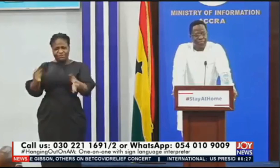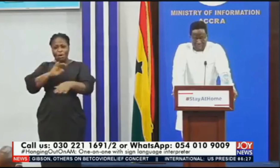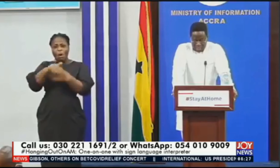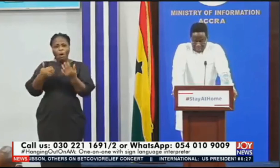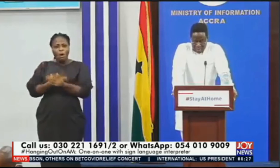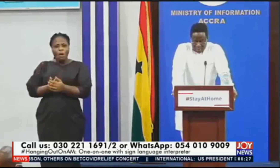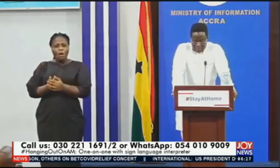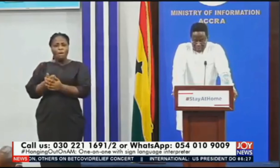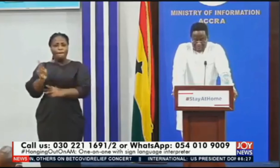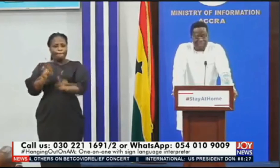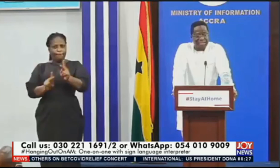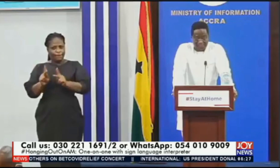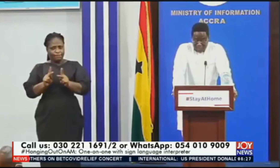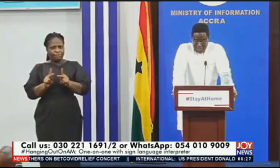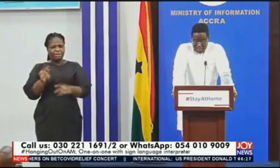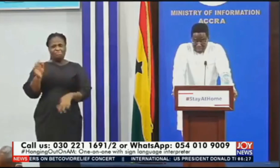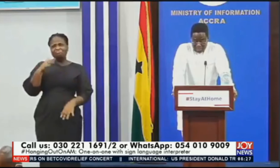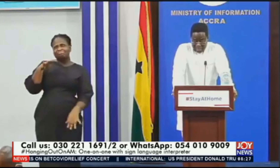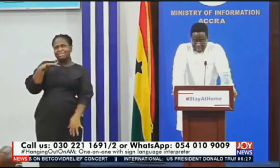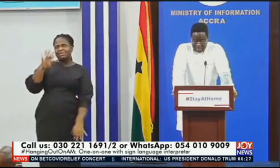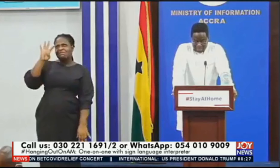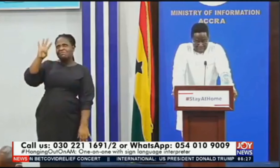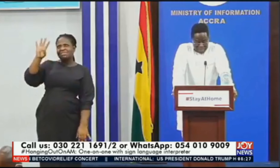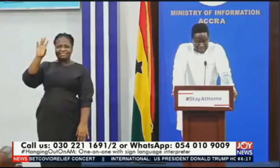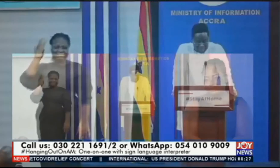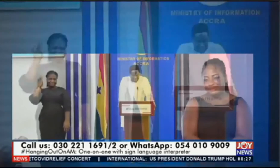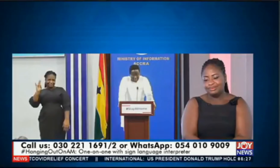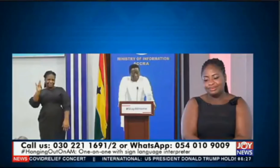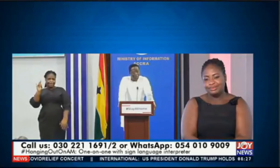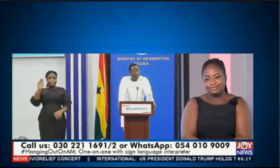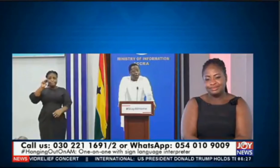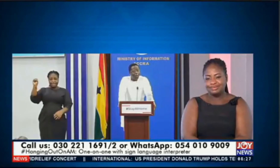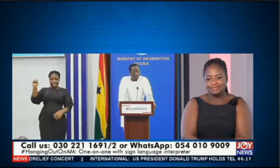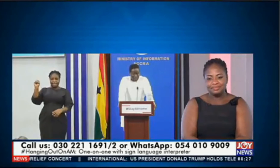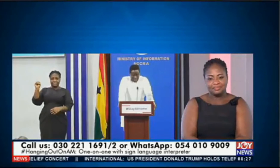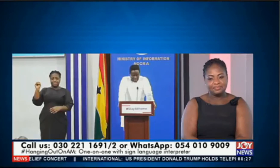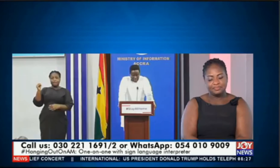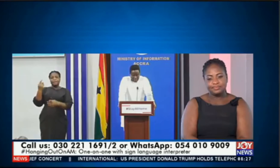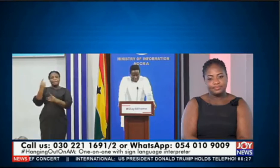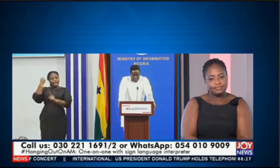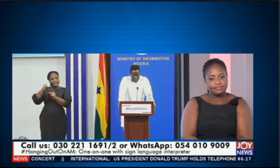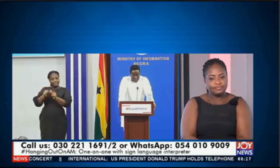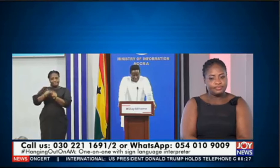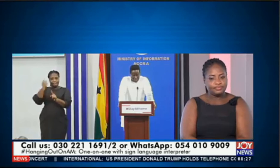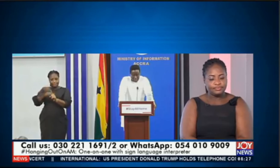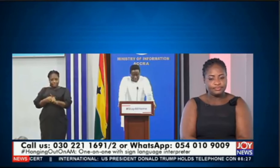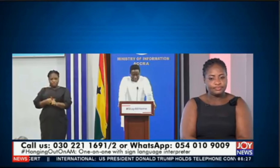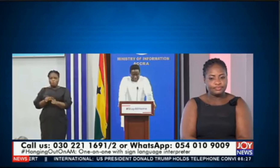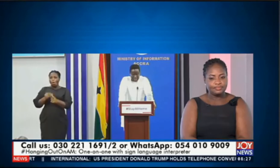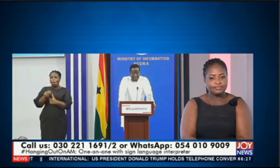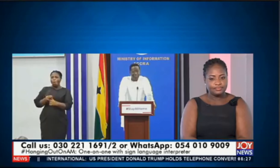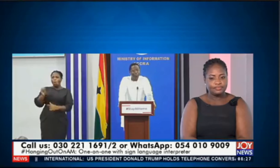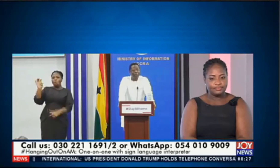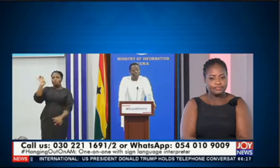don't want to mention the name, so that is why I just. Again, it's the stigma, right? You see, but the way she's doing, I'm telling